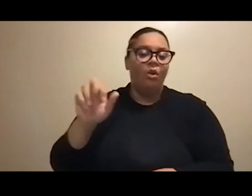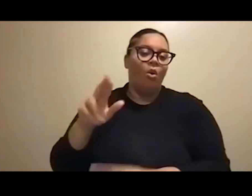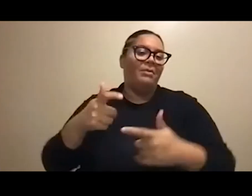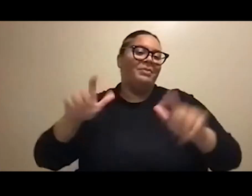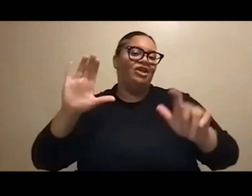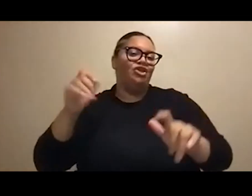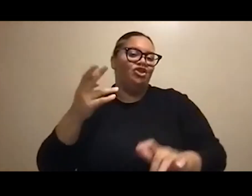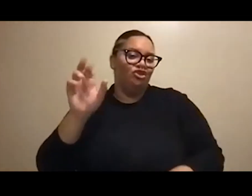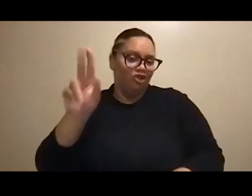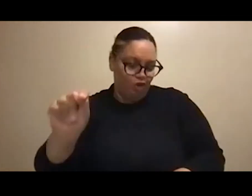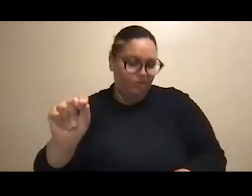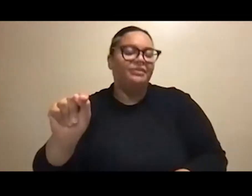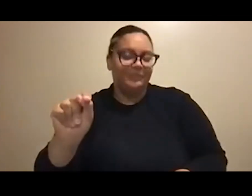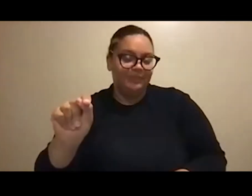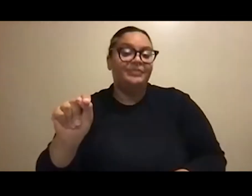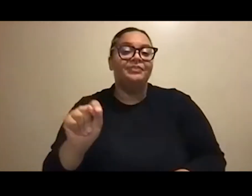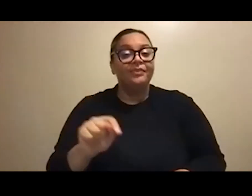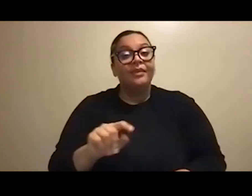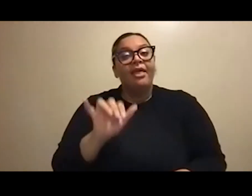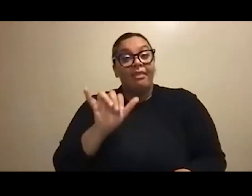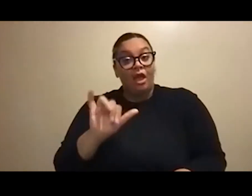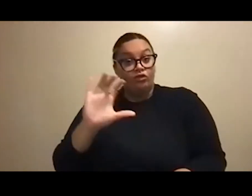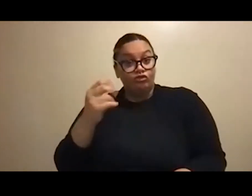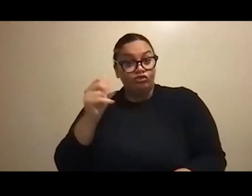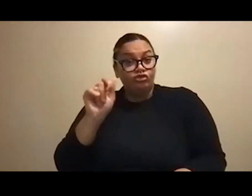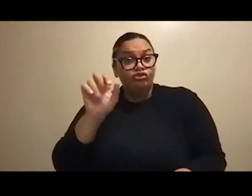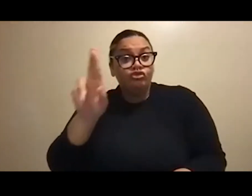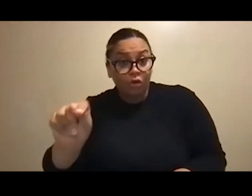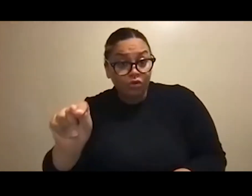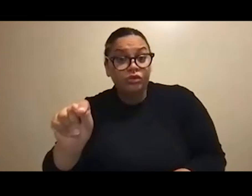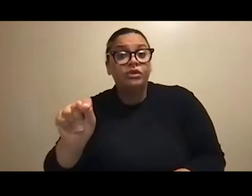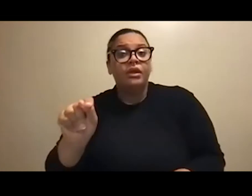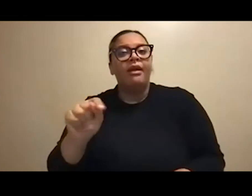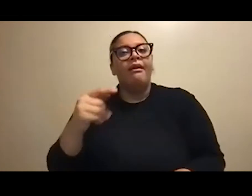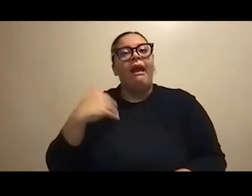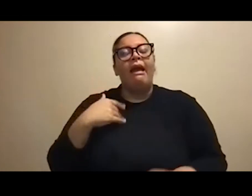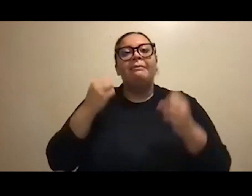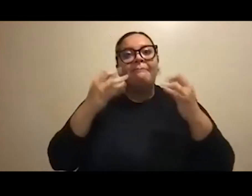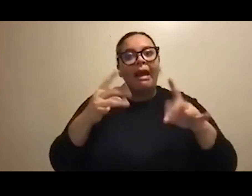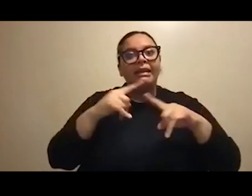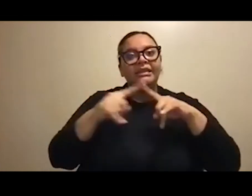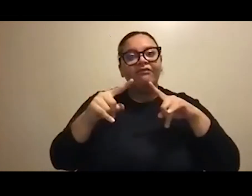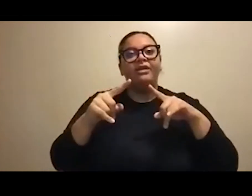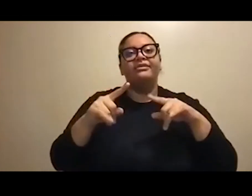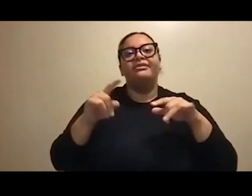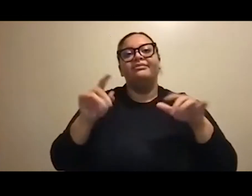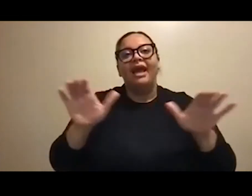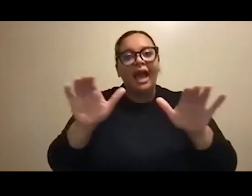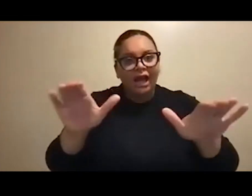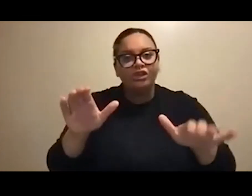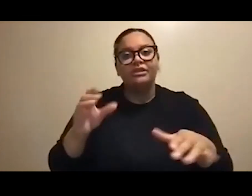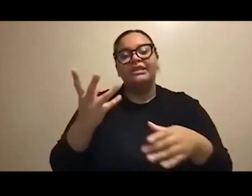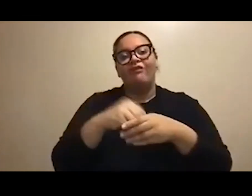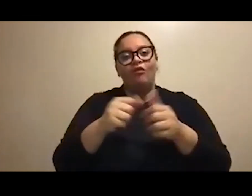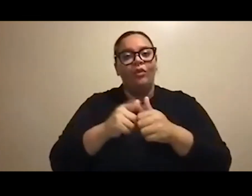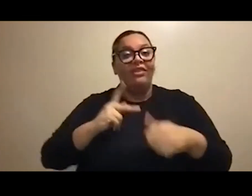English. And that chart laid out a series of actions that the king forswore and wouldn't